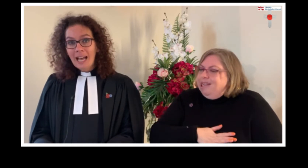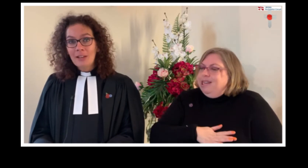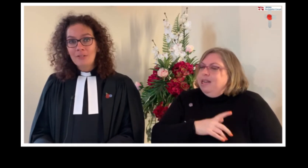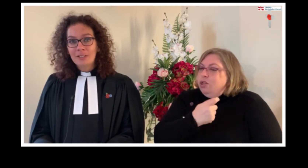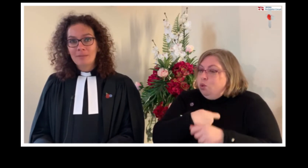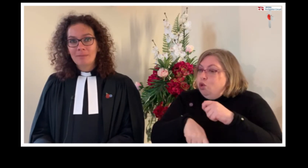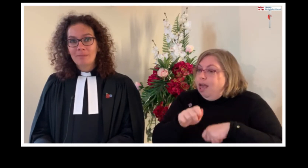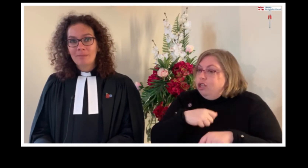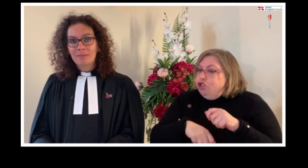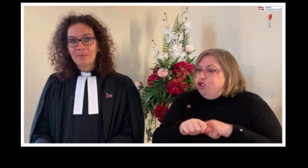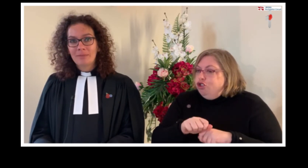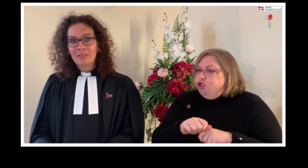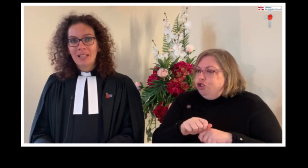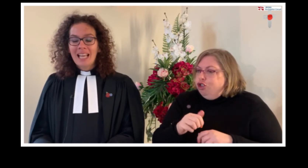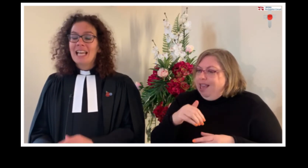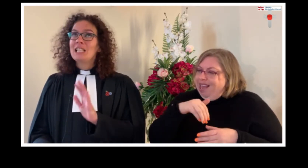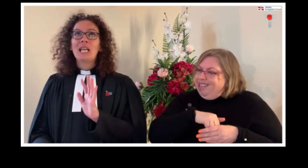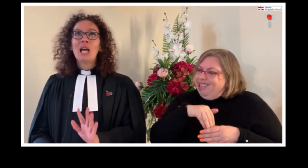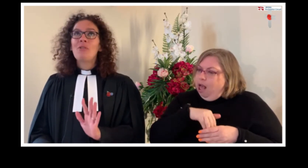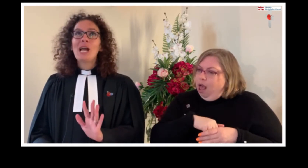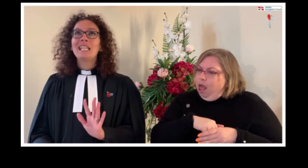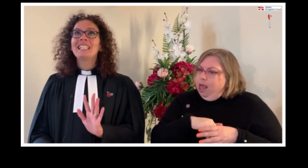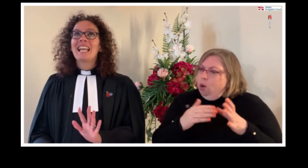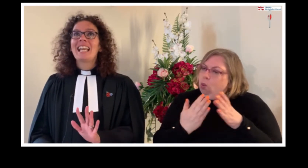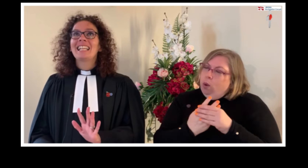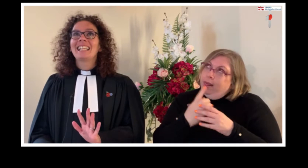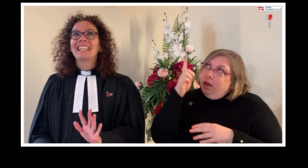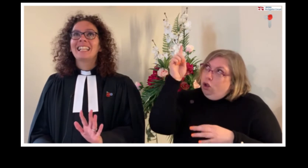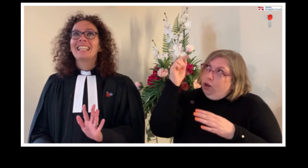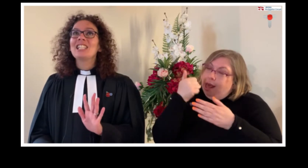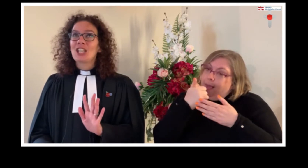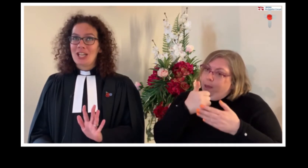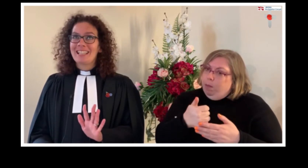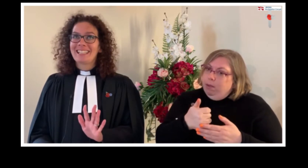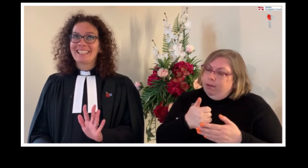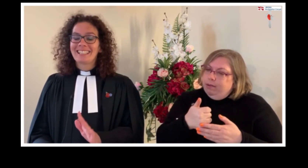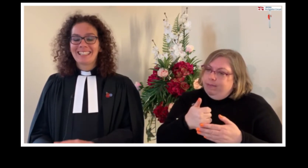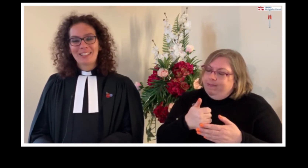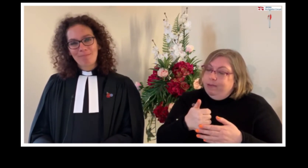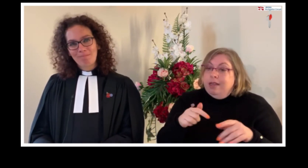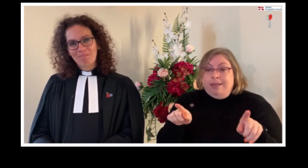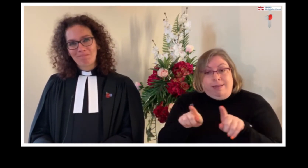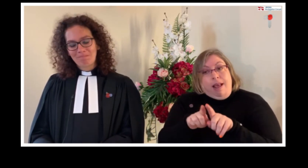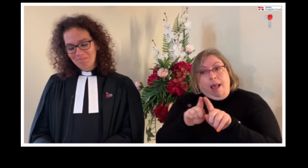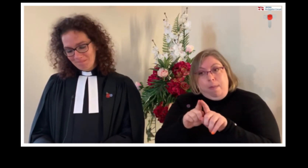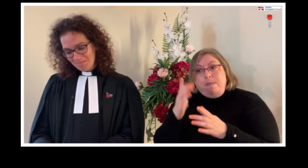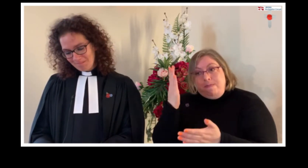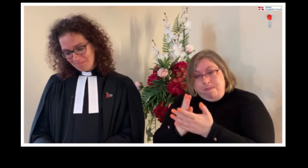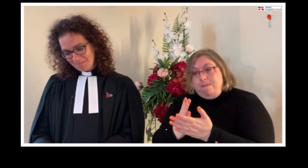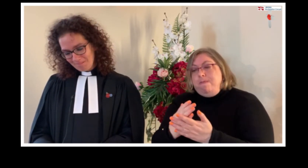in your life? And dare I say, the church?